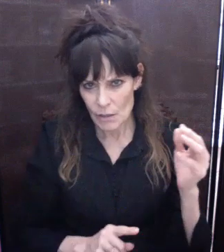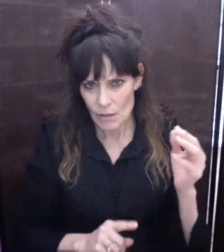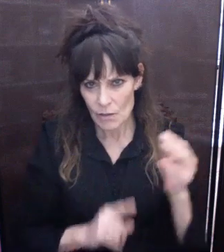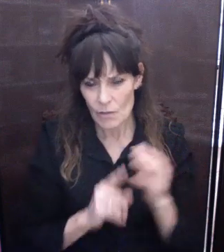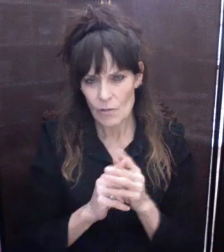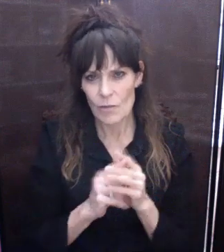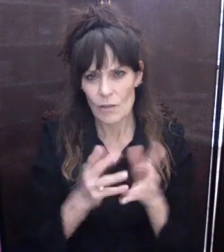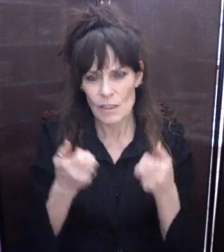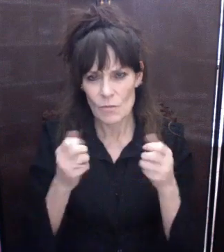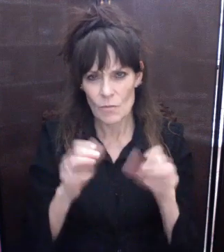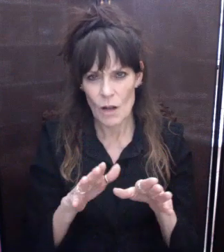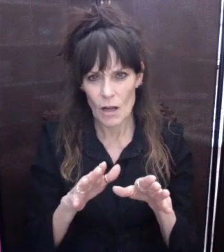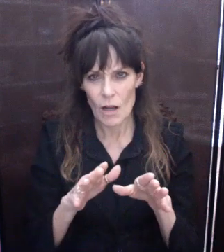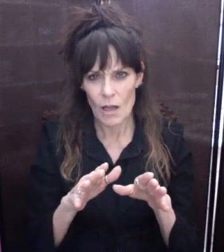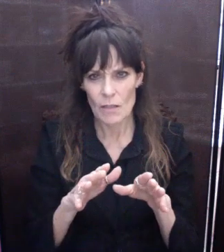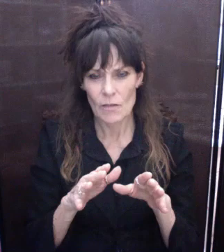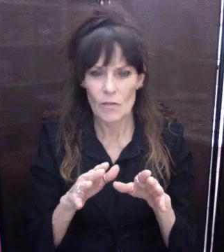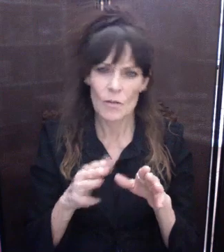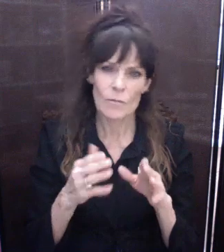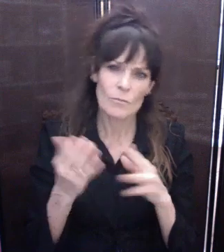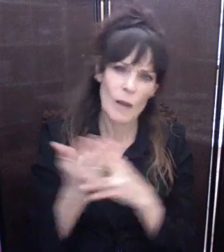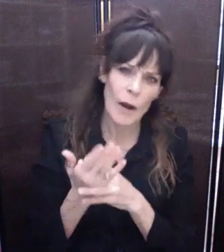away or had gone part of the way through and then went back out.